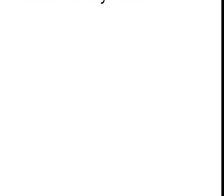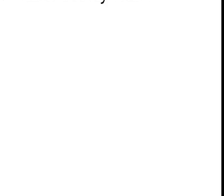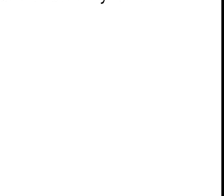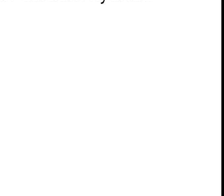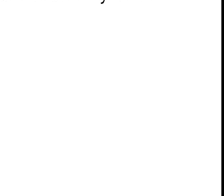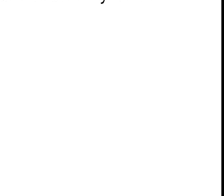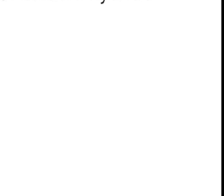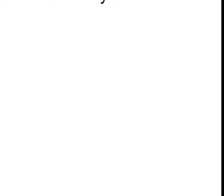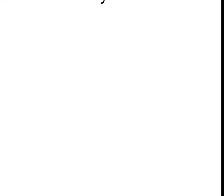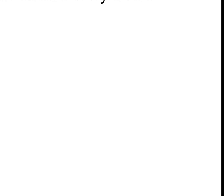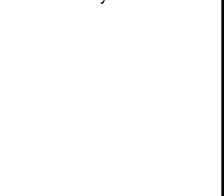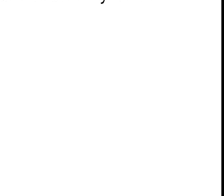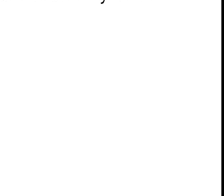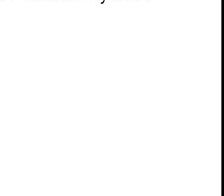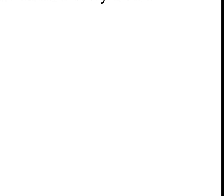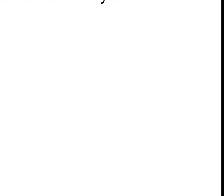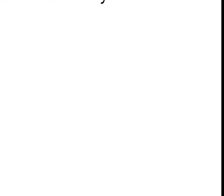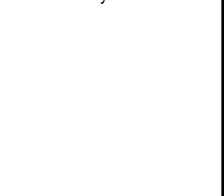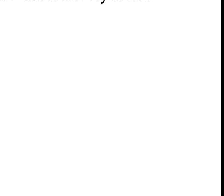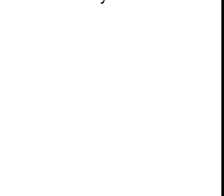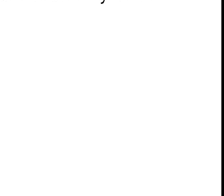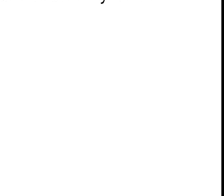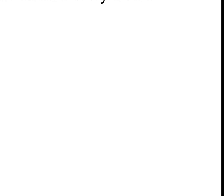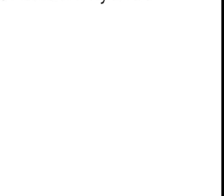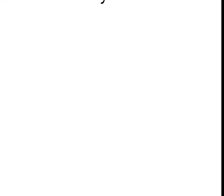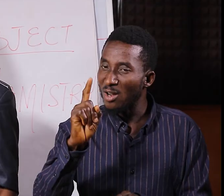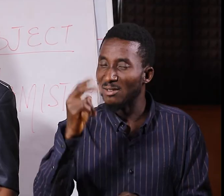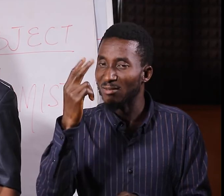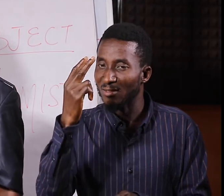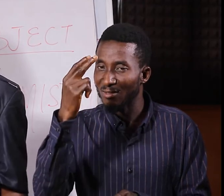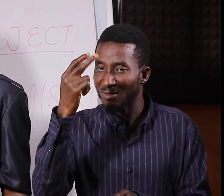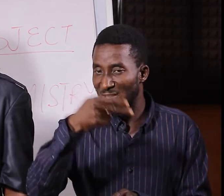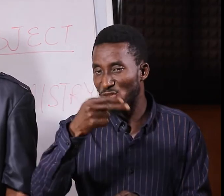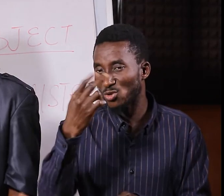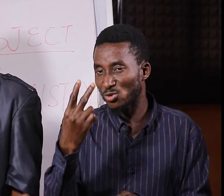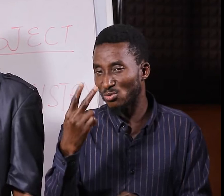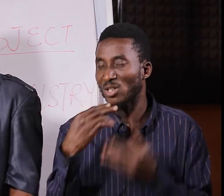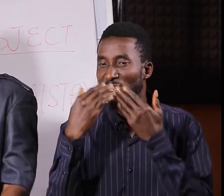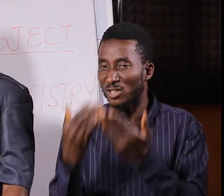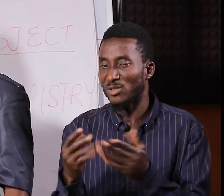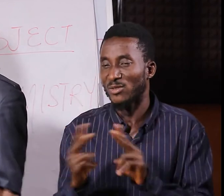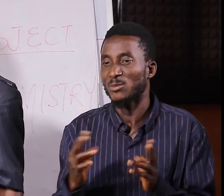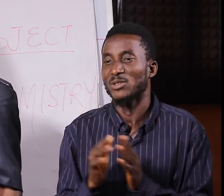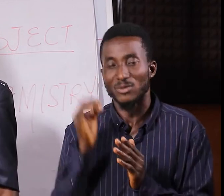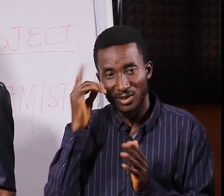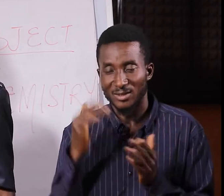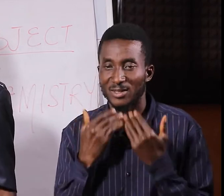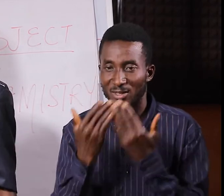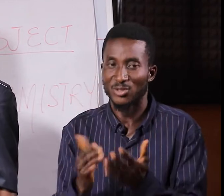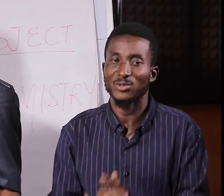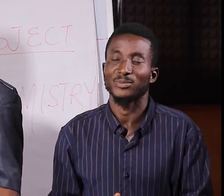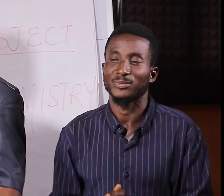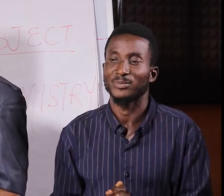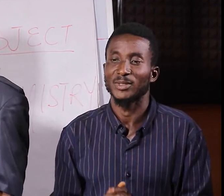as CaH2, calcium hydride. Thank you very much for paying attention. Thank you for being a wonderful